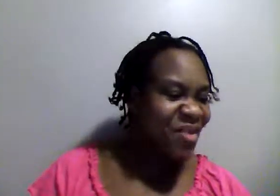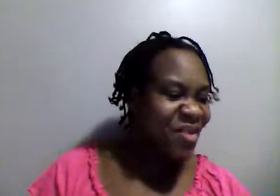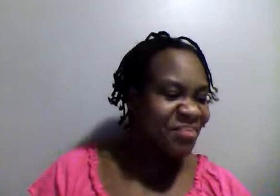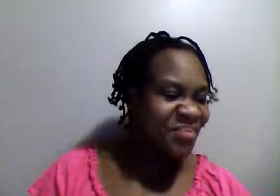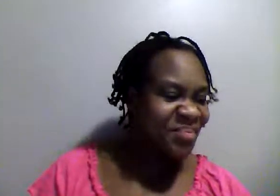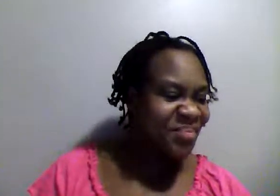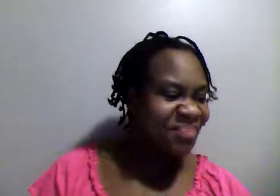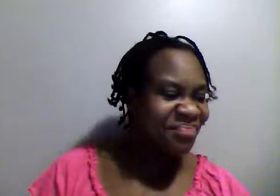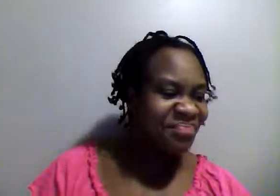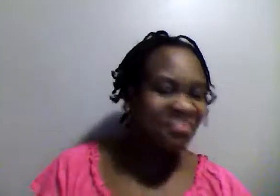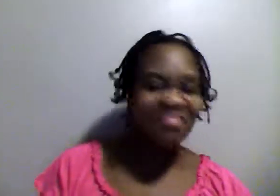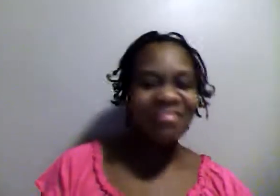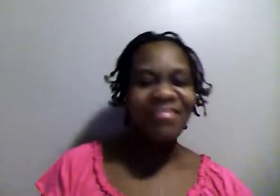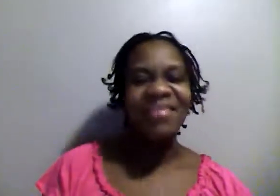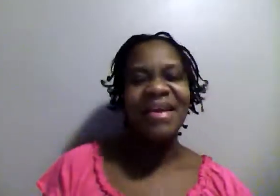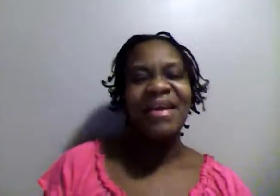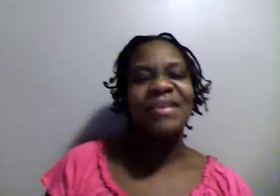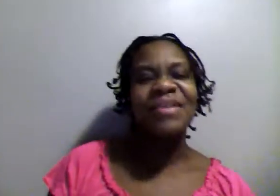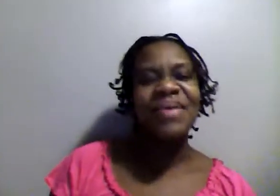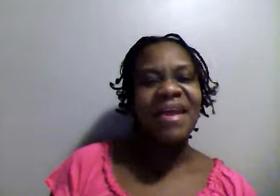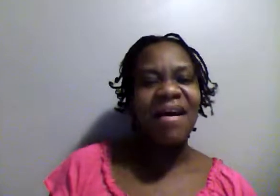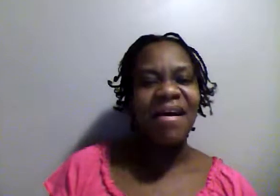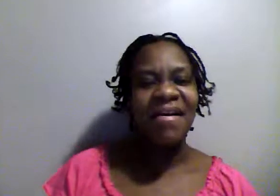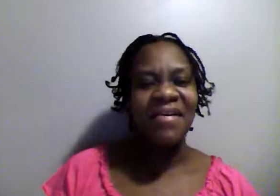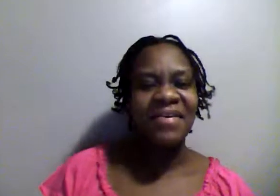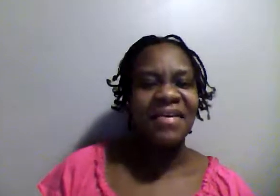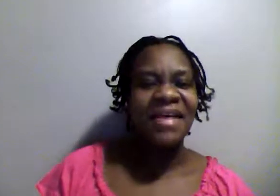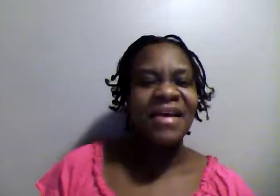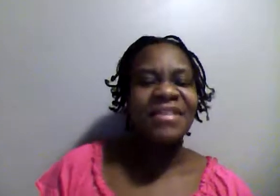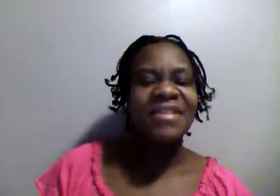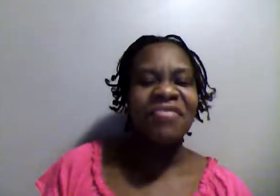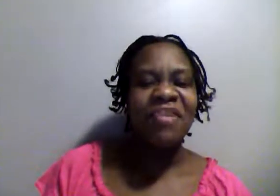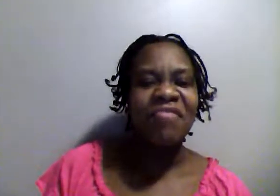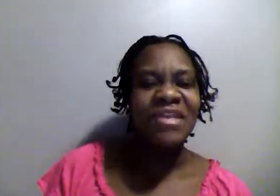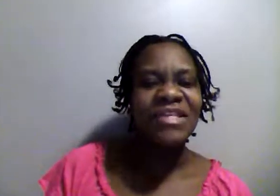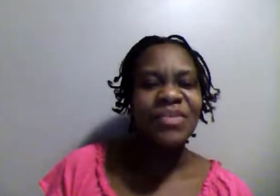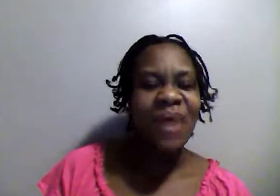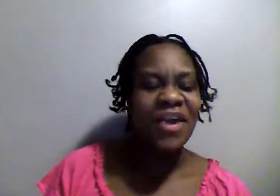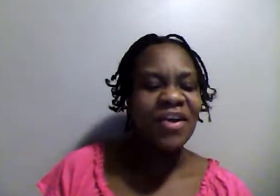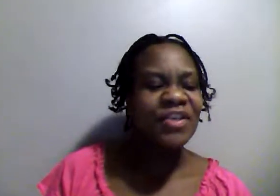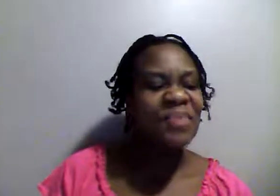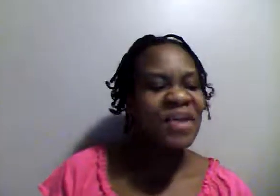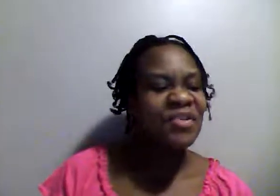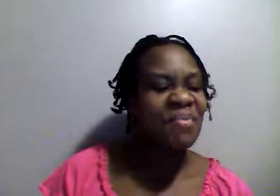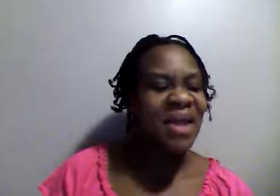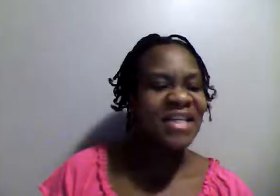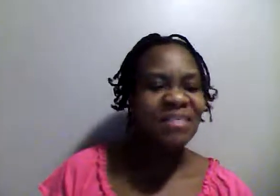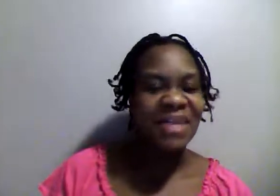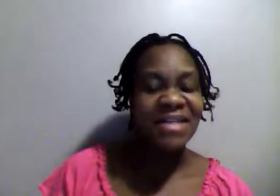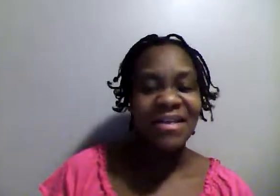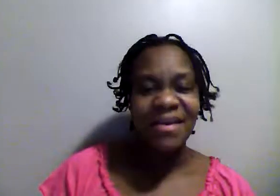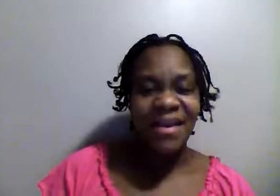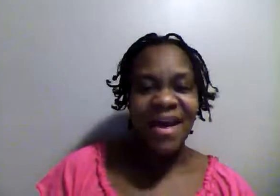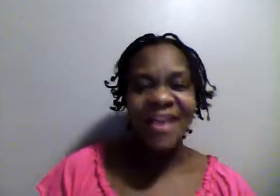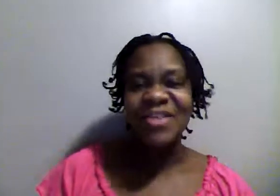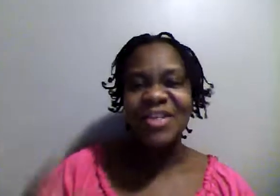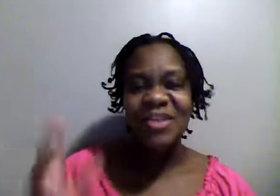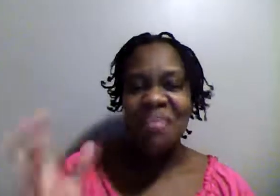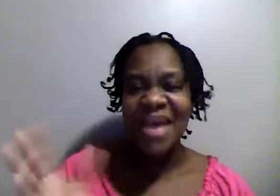one. So there are several reasons why your tomato might split. And just to make